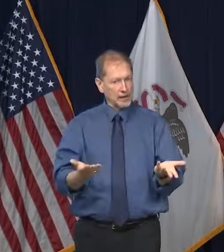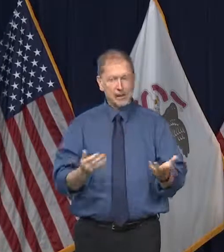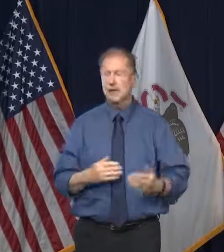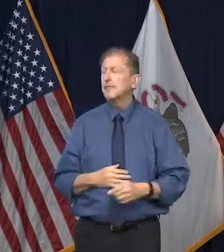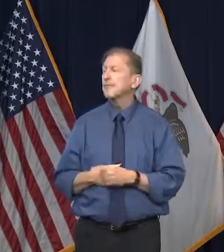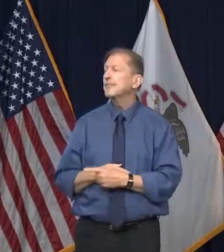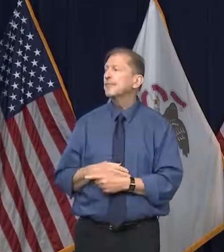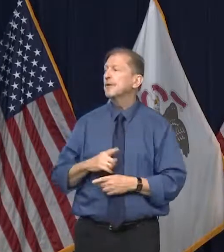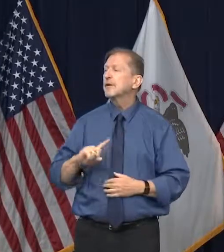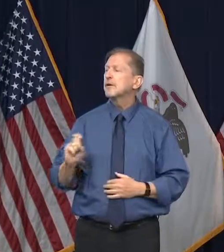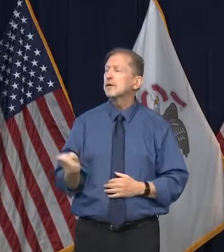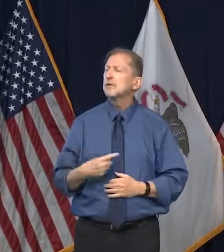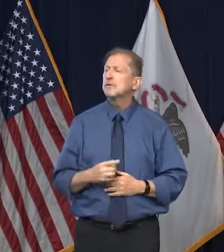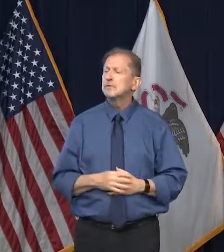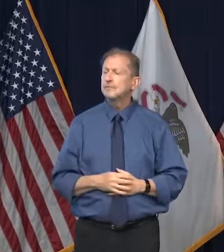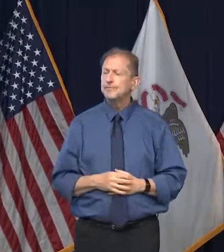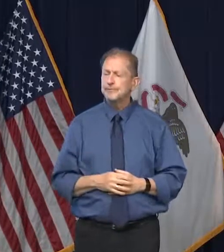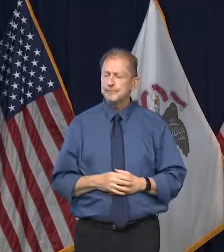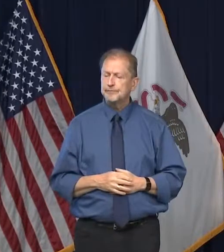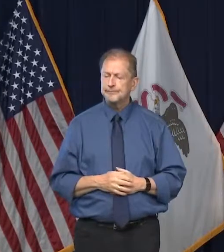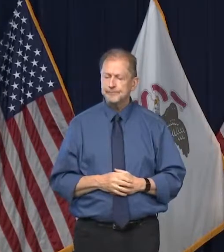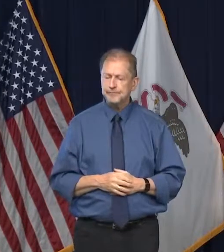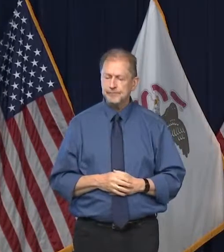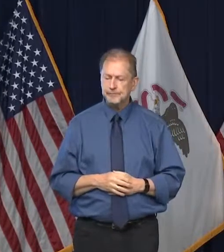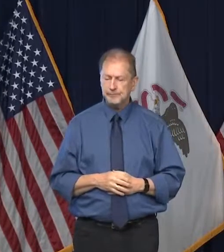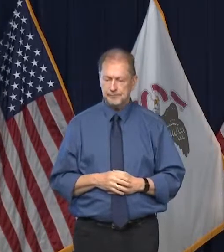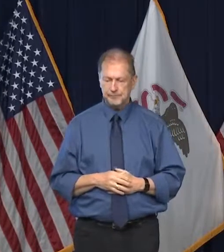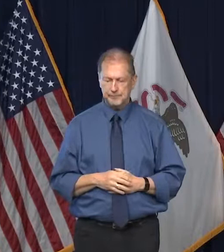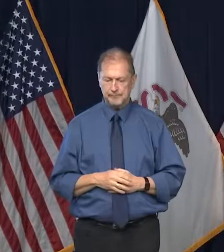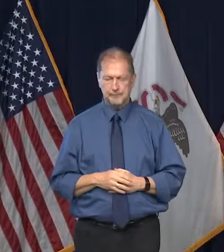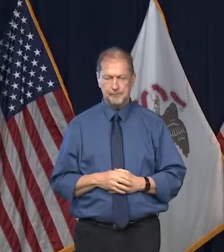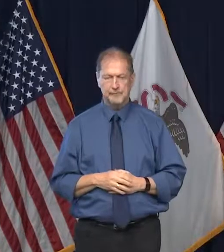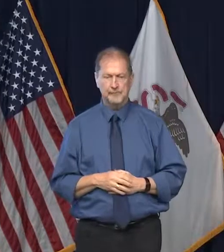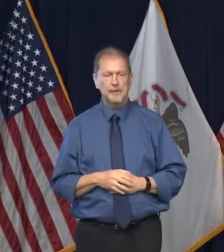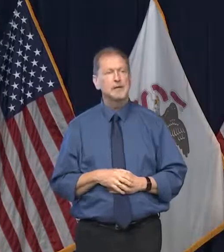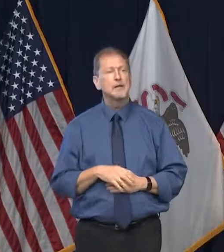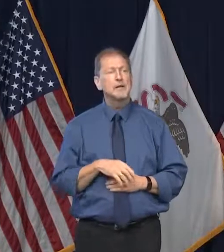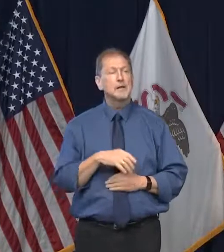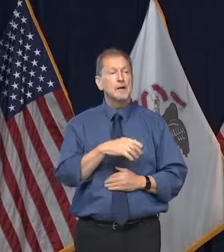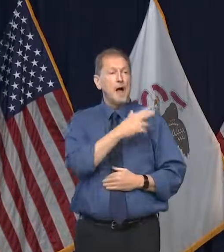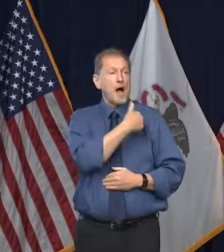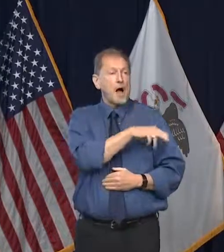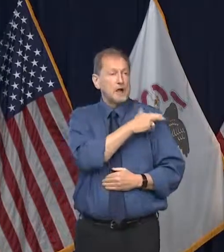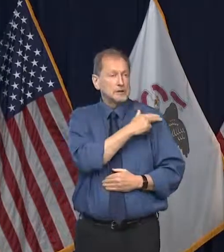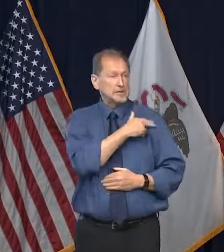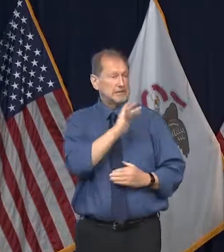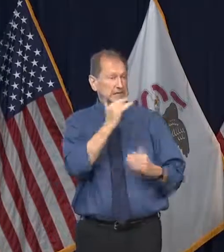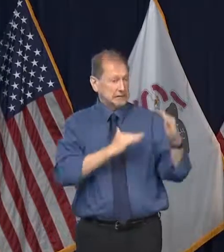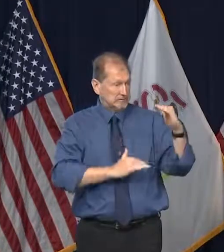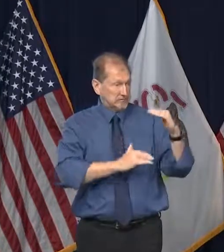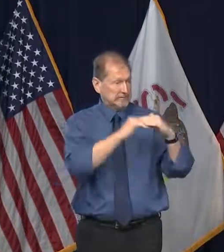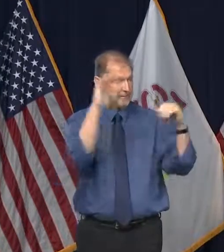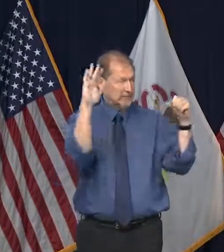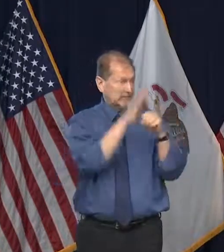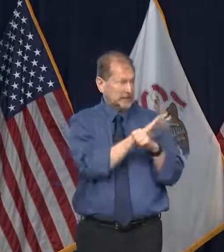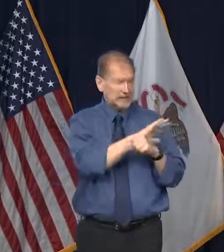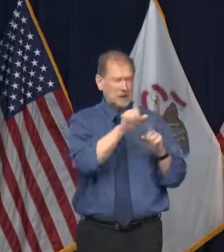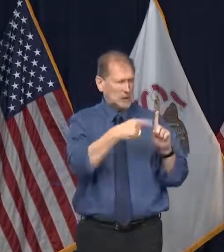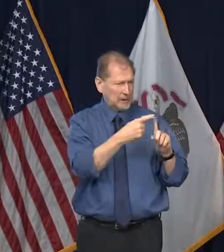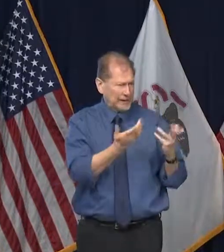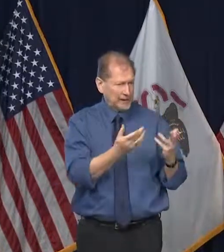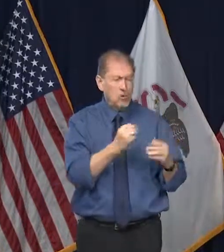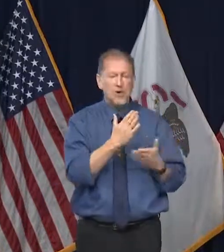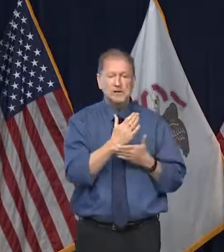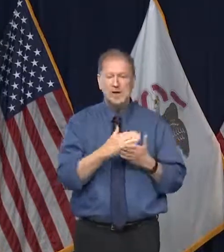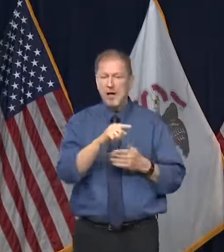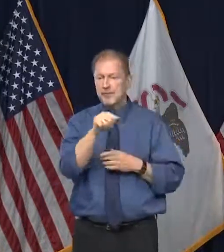and Jamie at the Tribune both have similar questions. How soon could we see a hospital bed shortage occur in Illinois, and in what regions are we worried